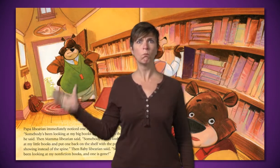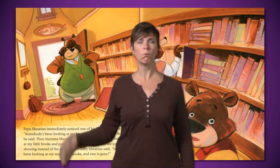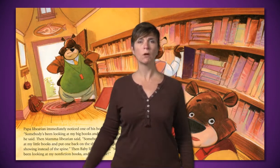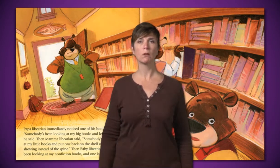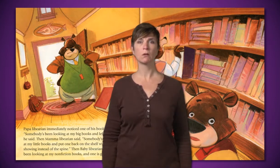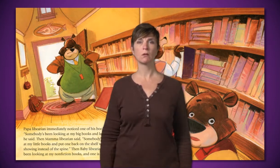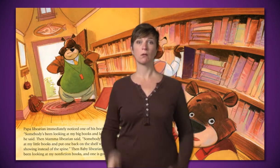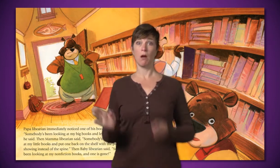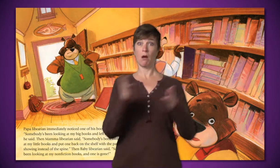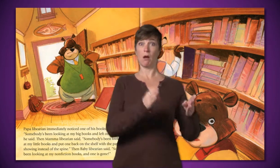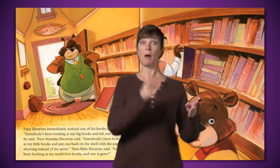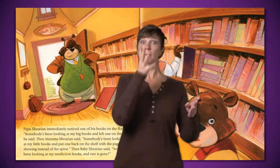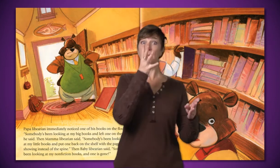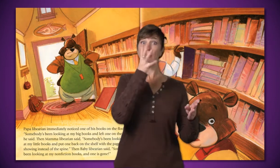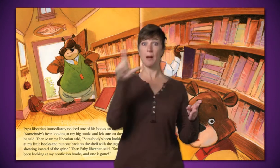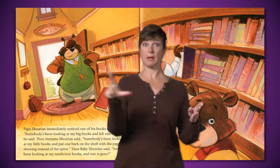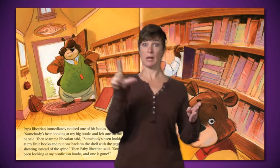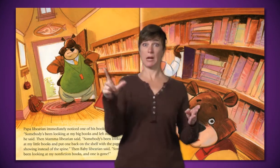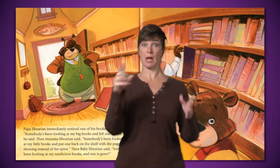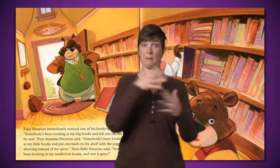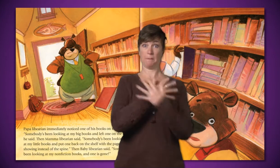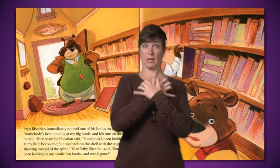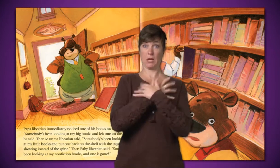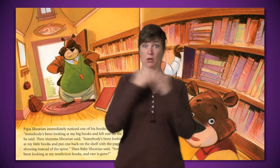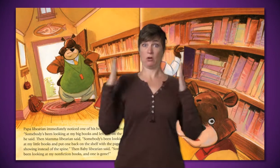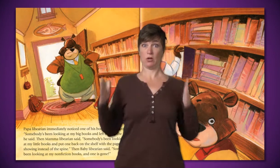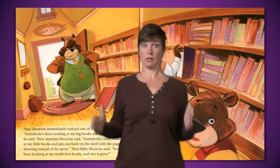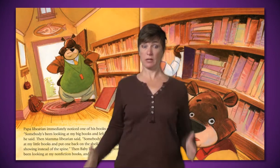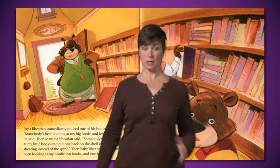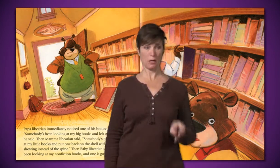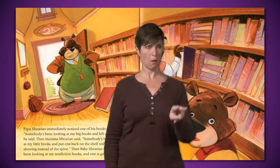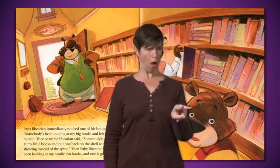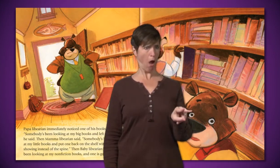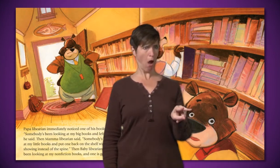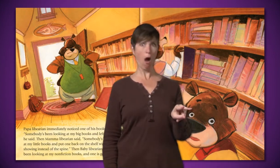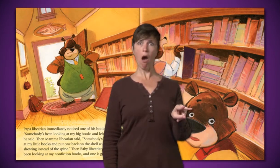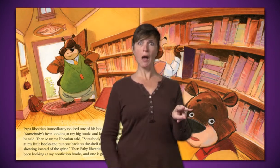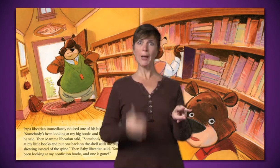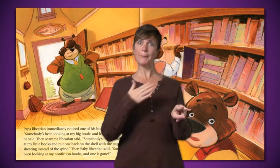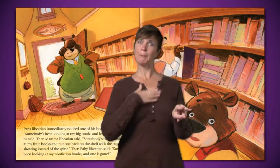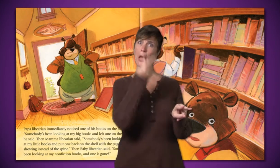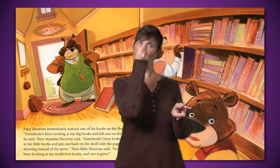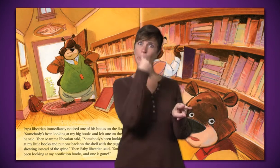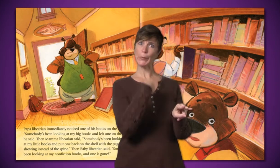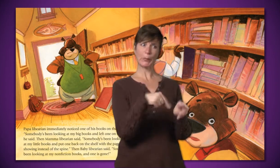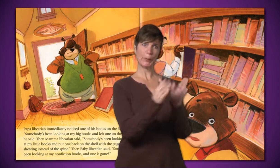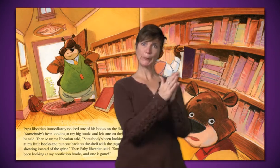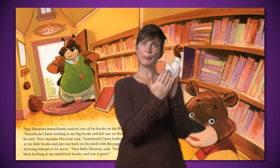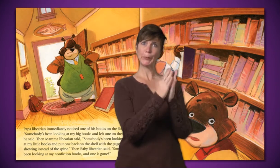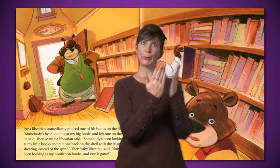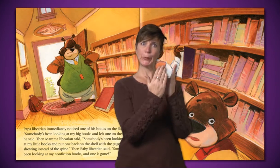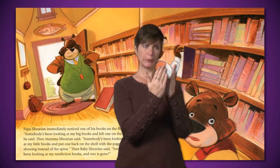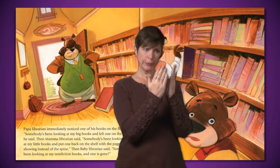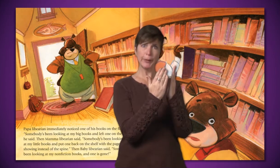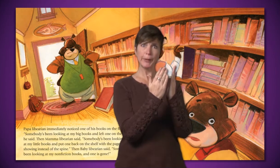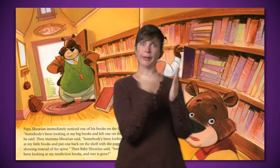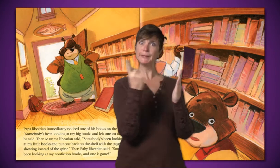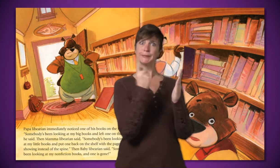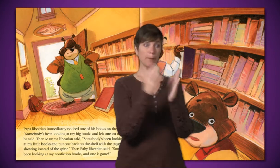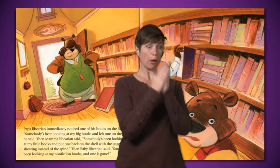books and left one on the floor," he said. Then Mama Libearian said, "Somebody's been